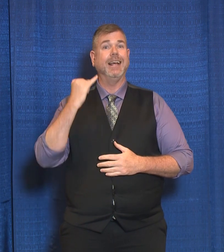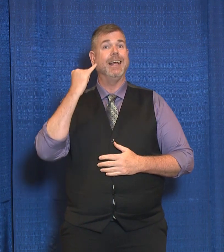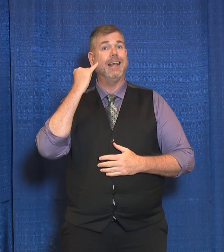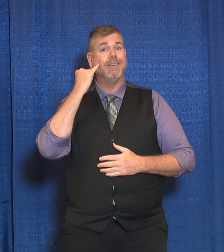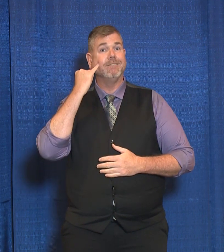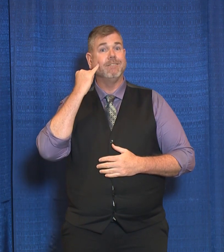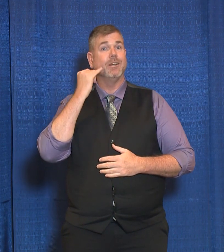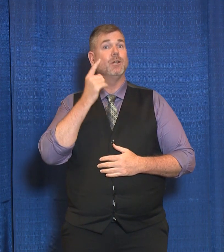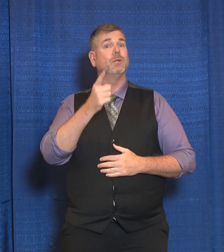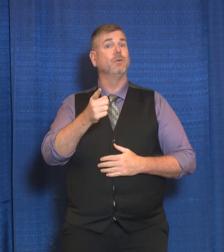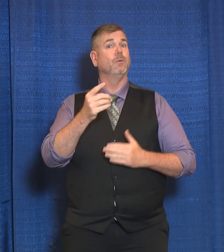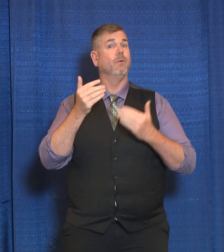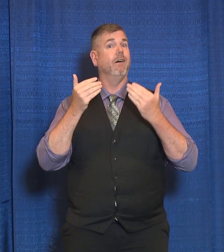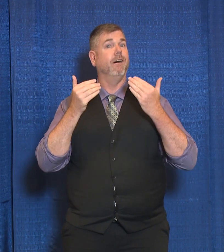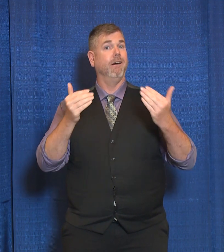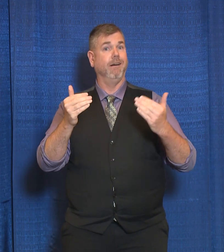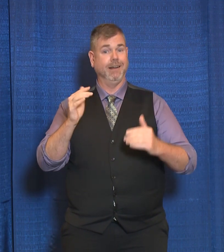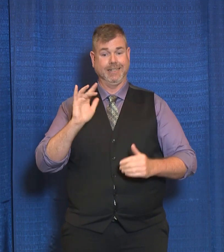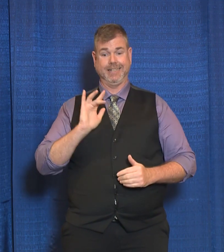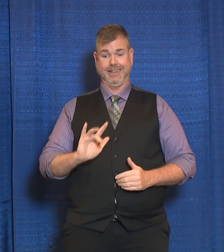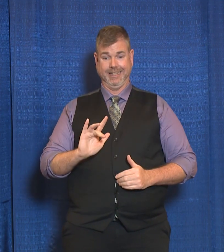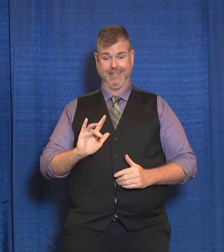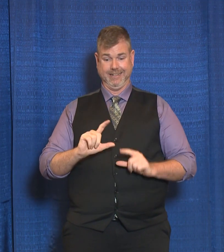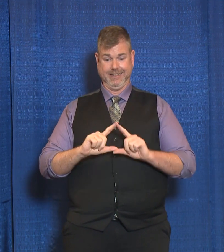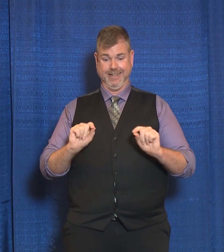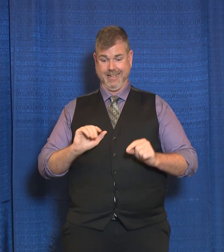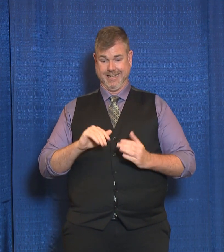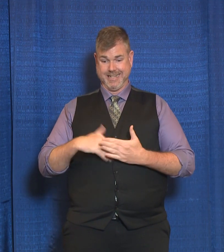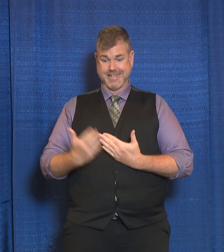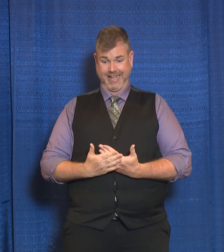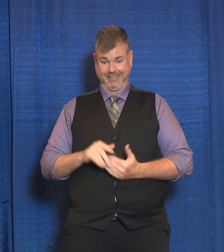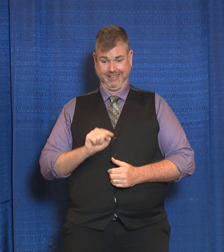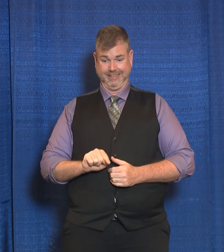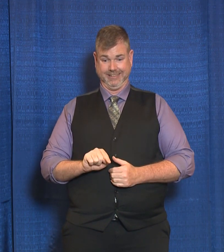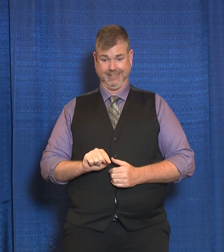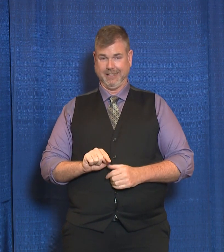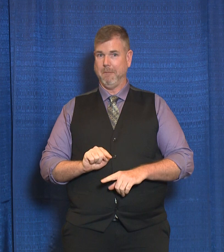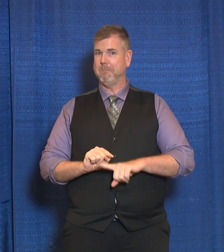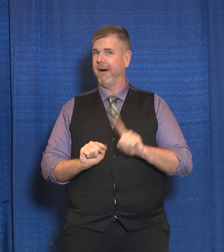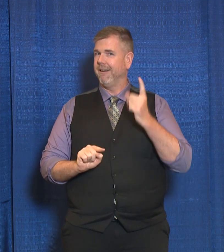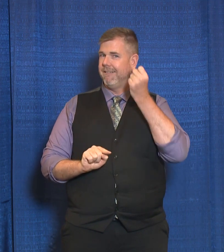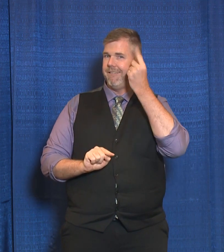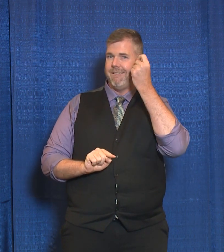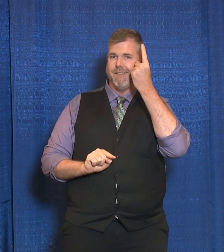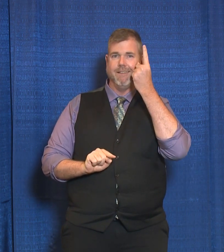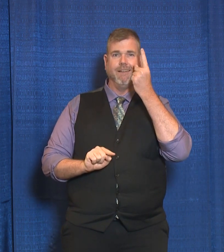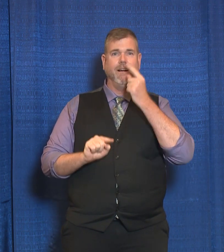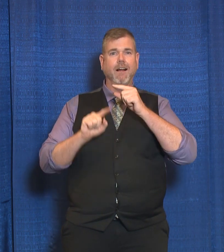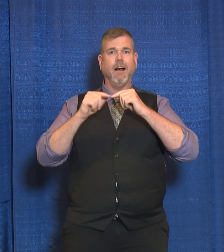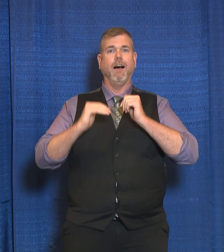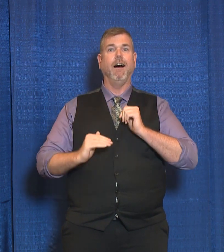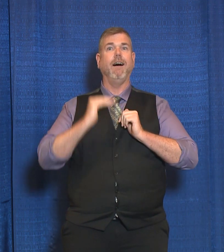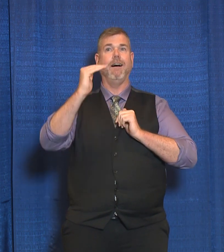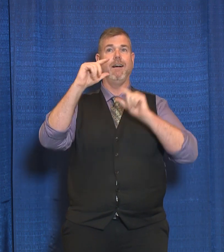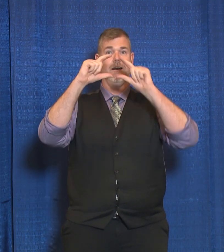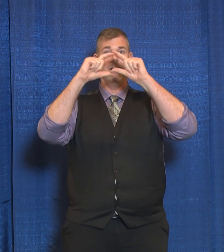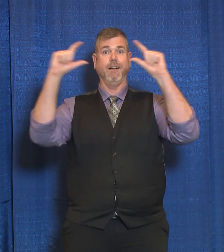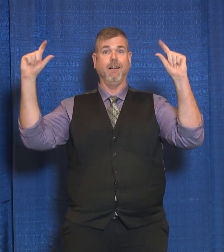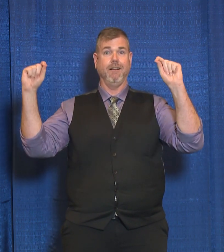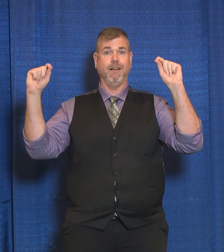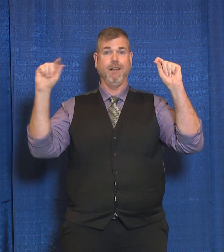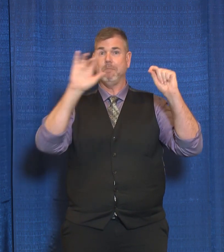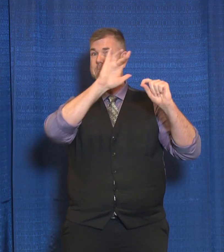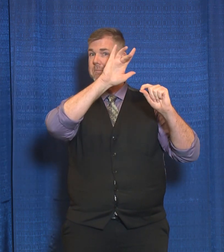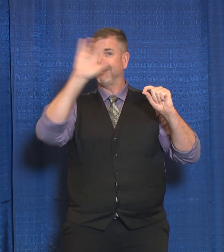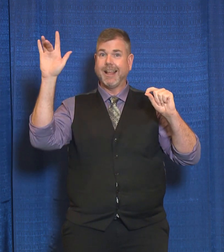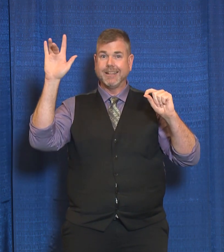If you leave either field blank but do not check the corresponding box, You will receive an error message when you hit